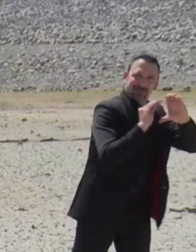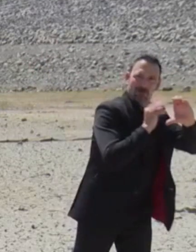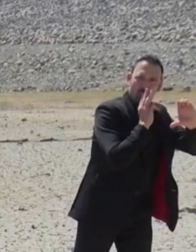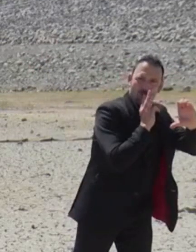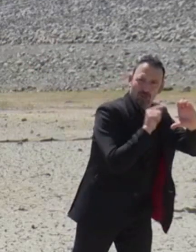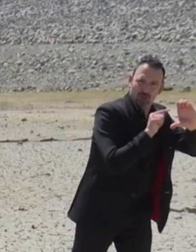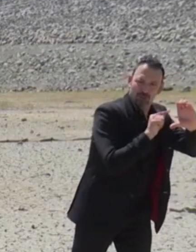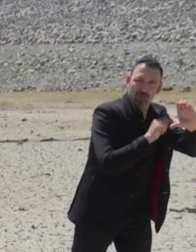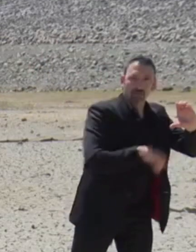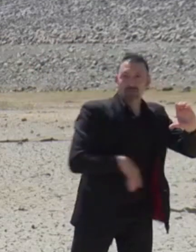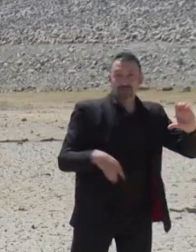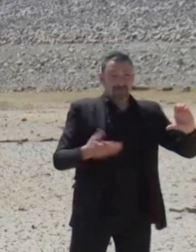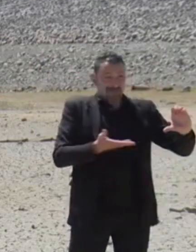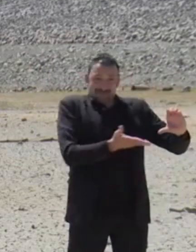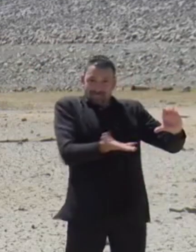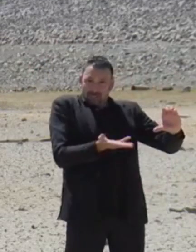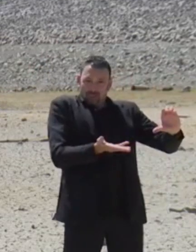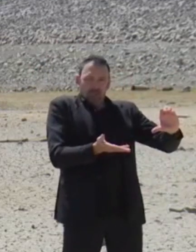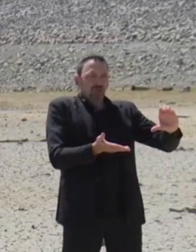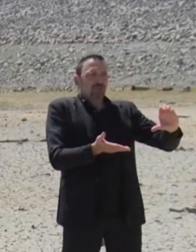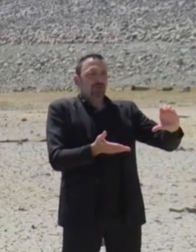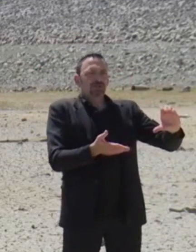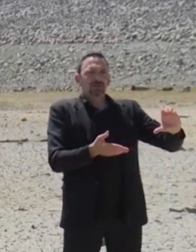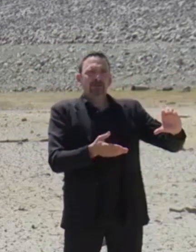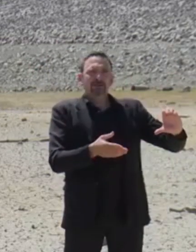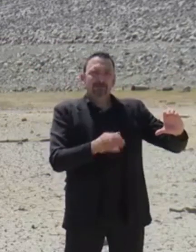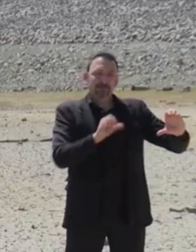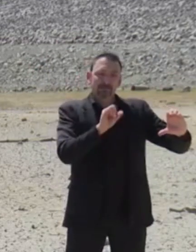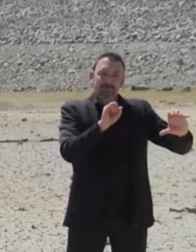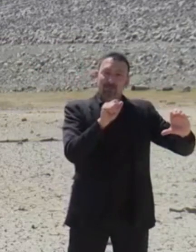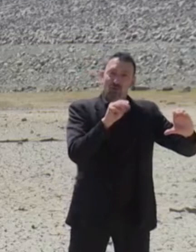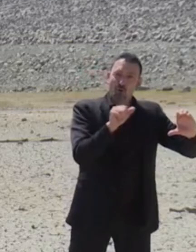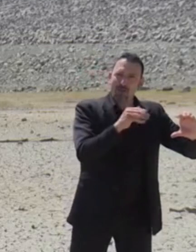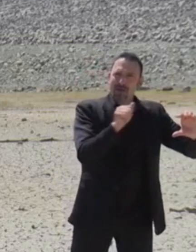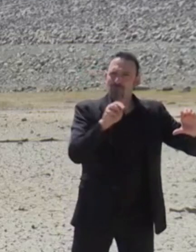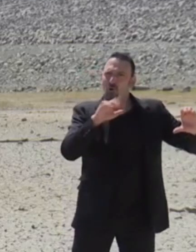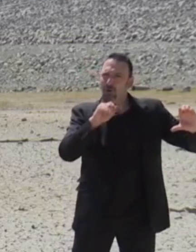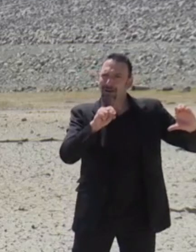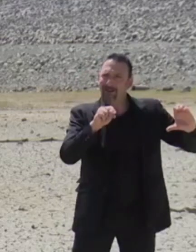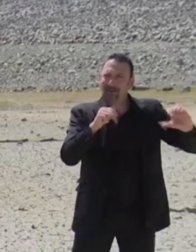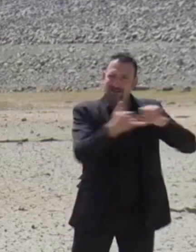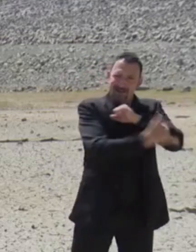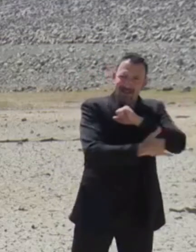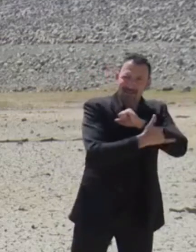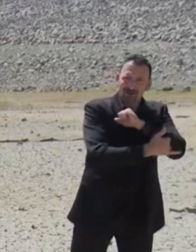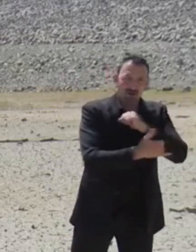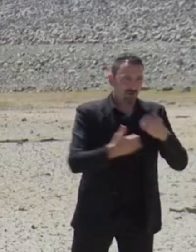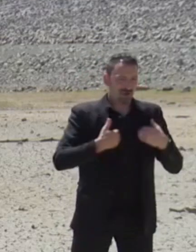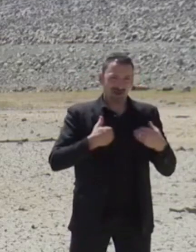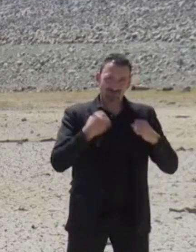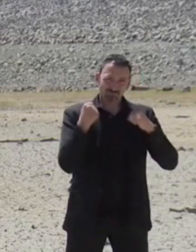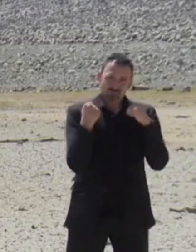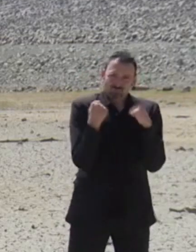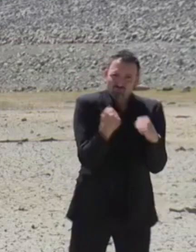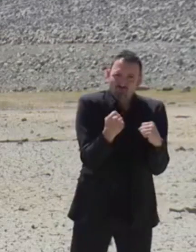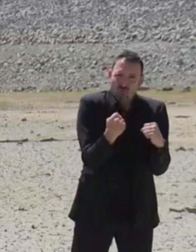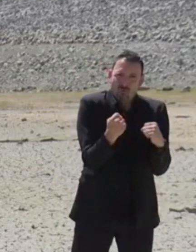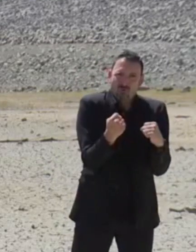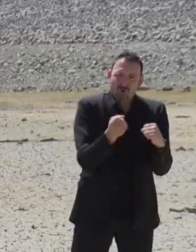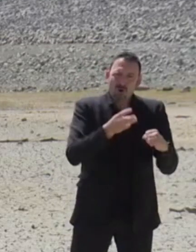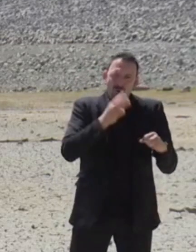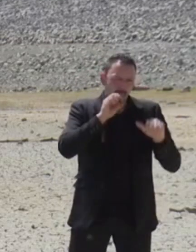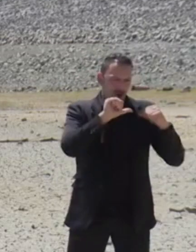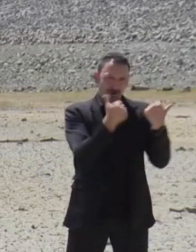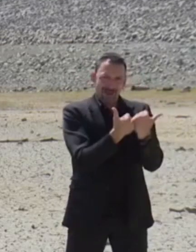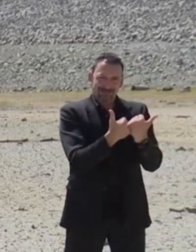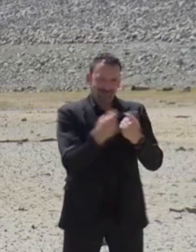in these counties, you have one of the most forward-leaning, most proactive water agencies in the entire state that has